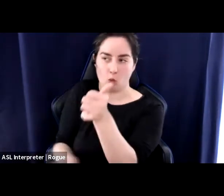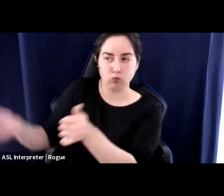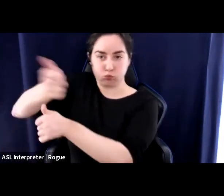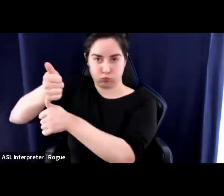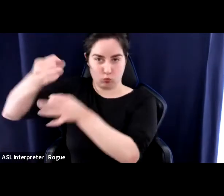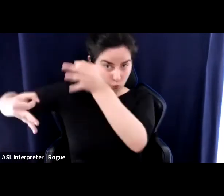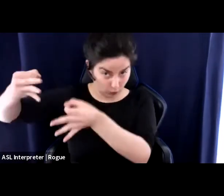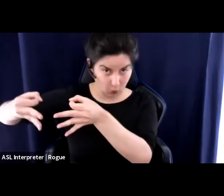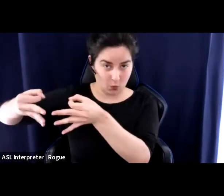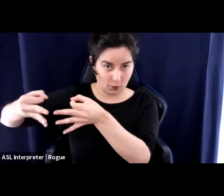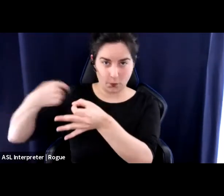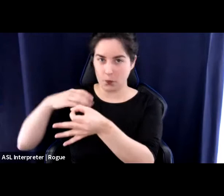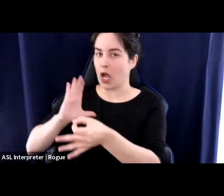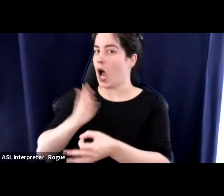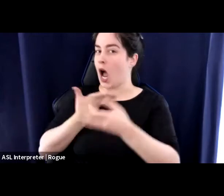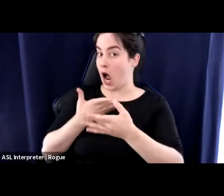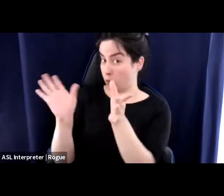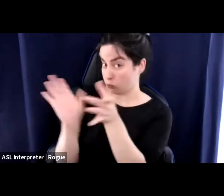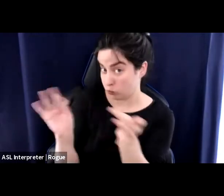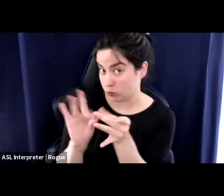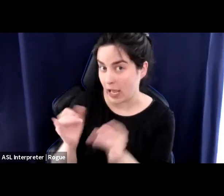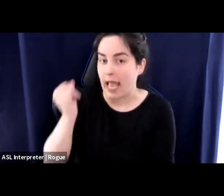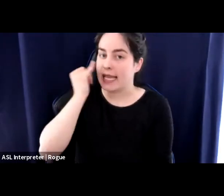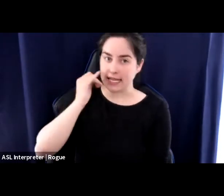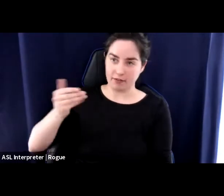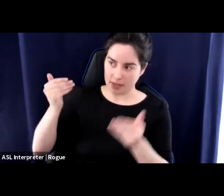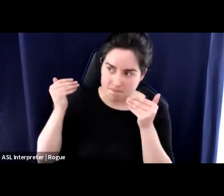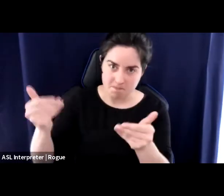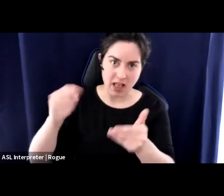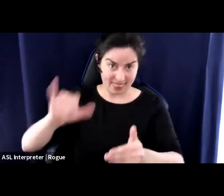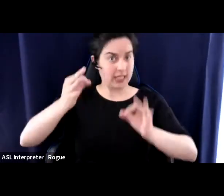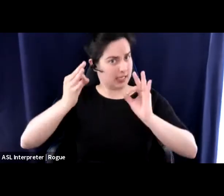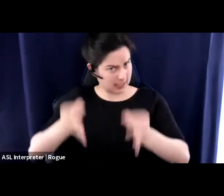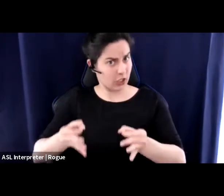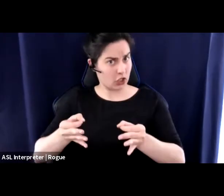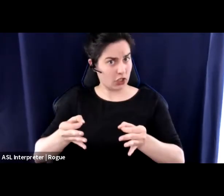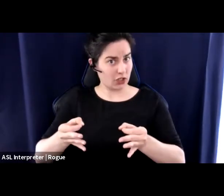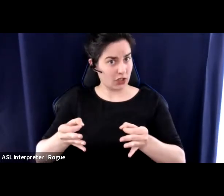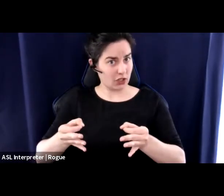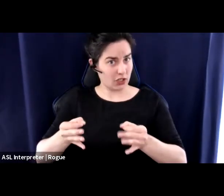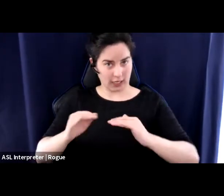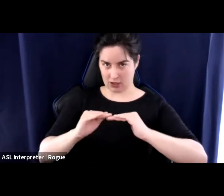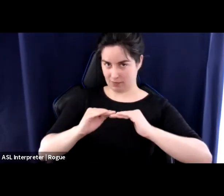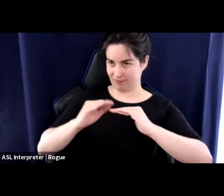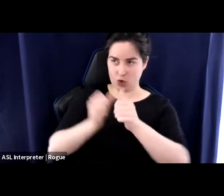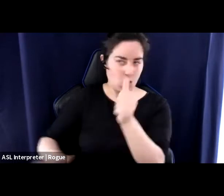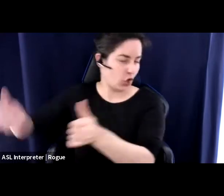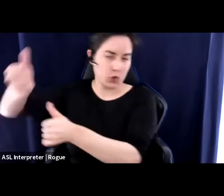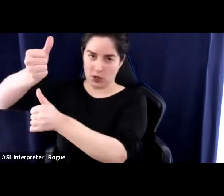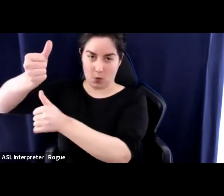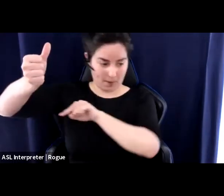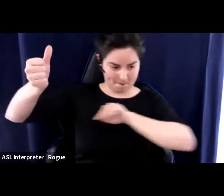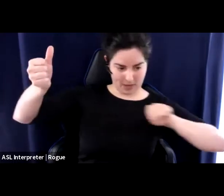that if the trial judge's holding is upheld, or if the lower court's holdings are upheld, this